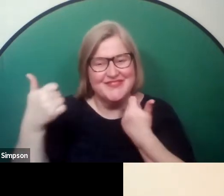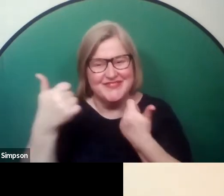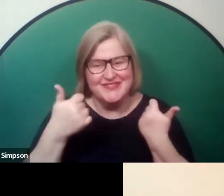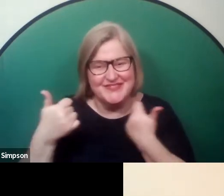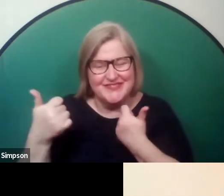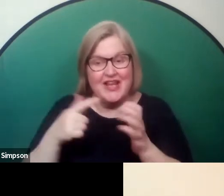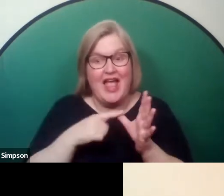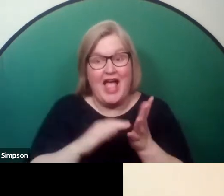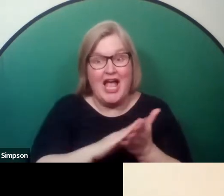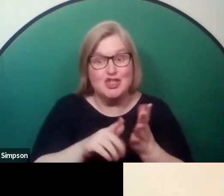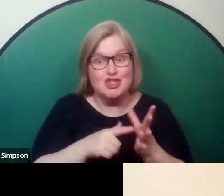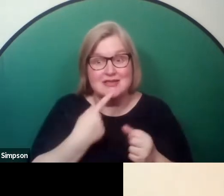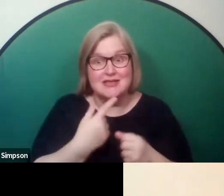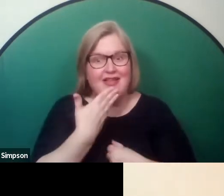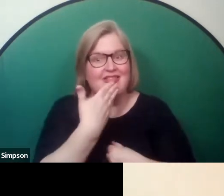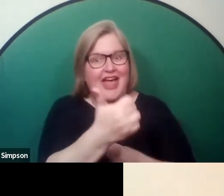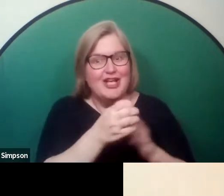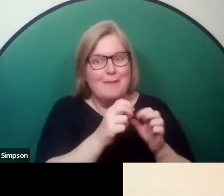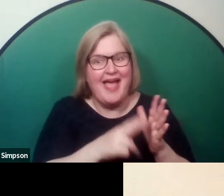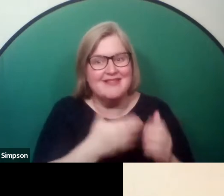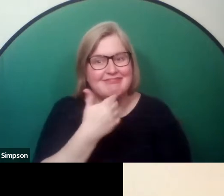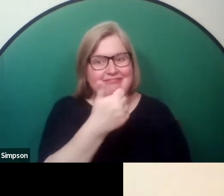Thank you, Ben.